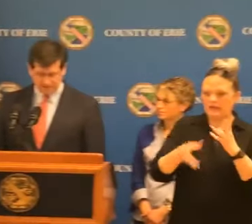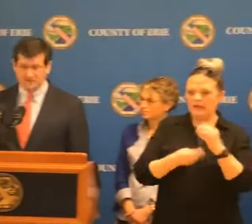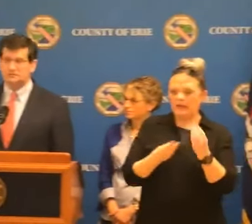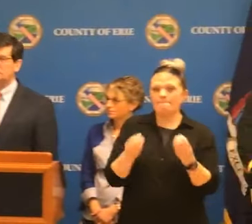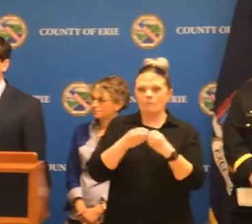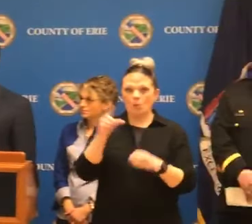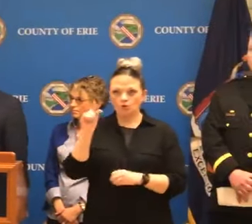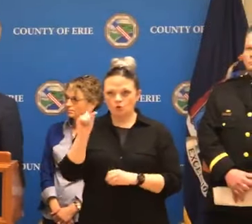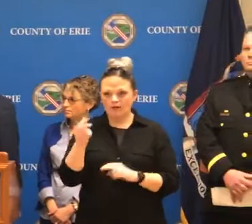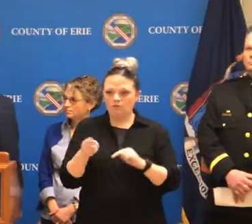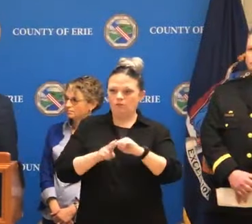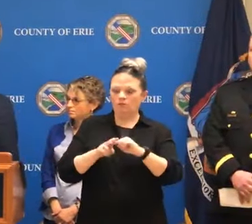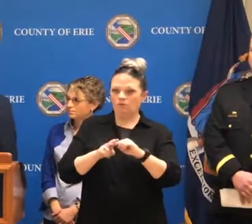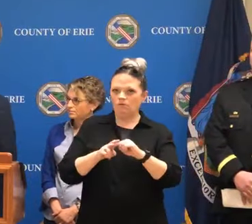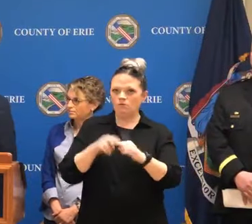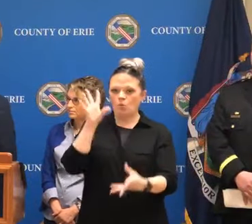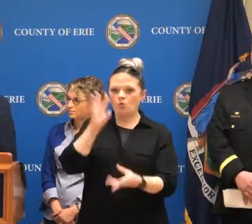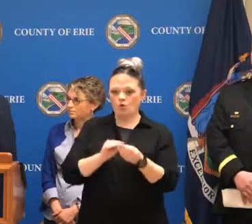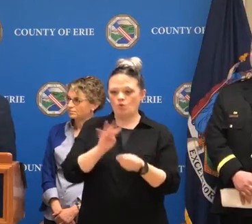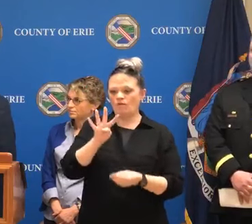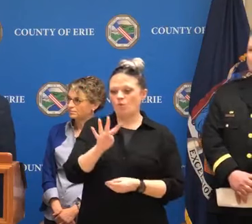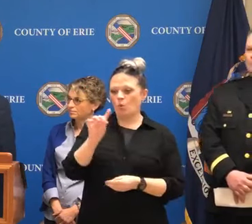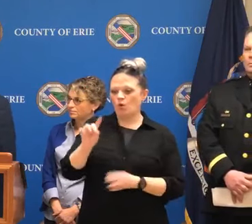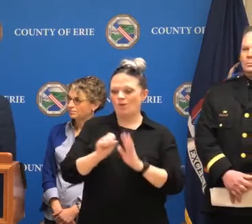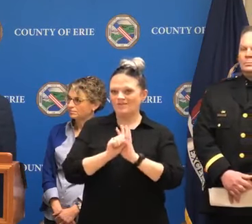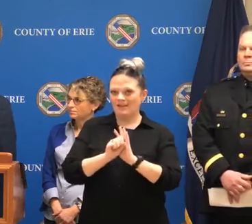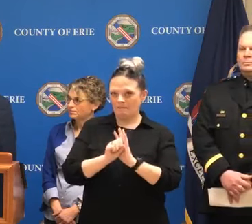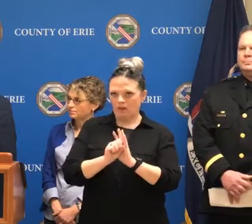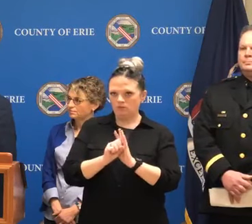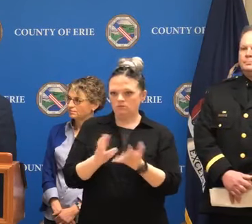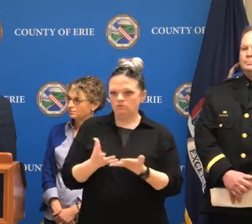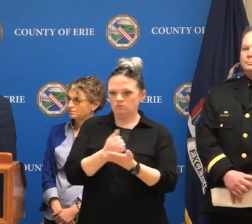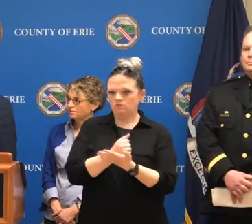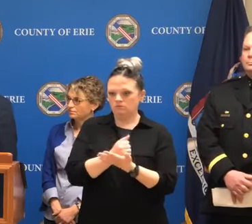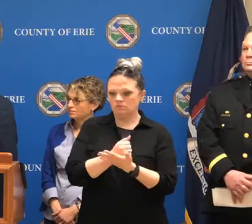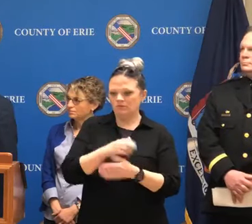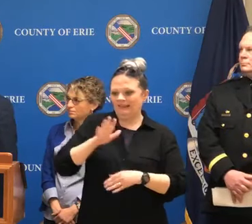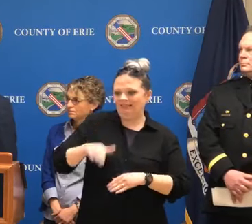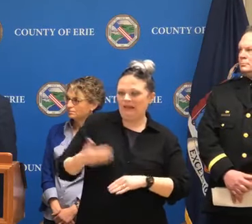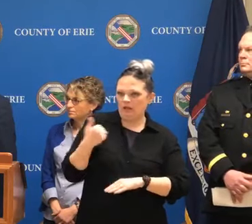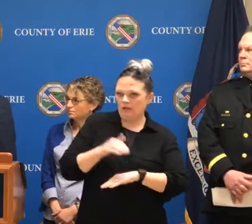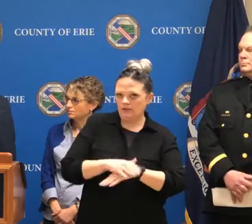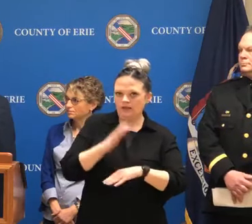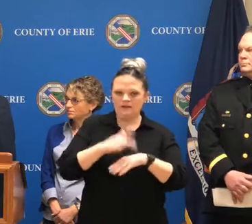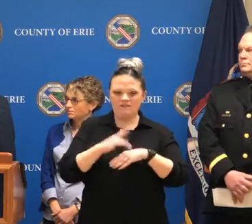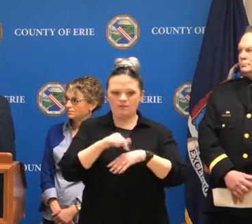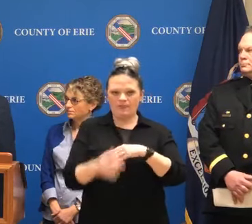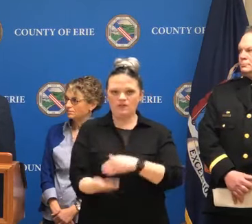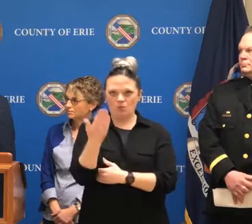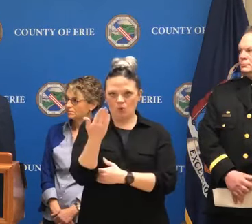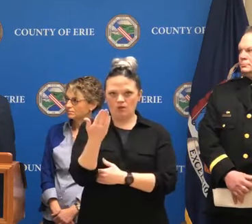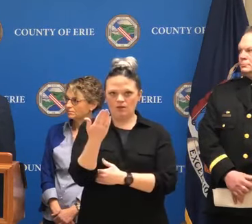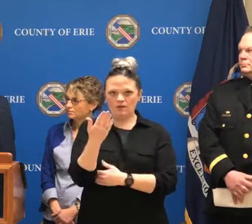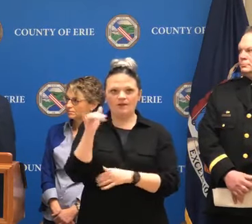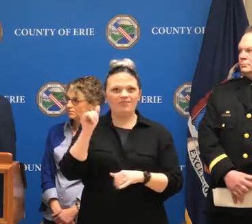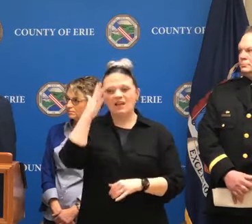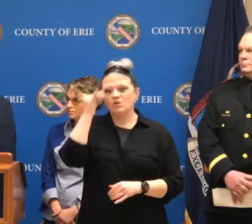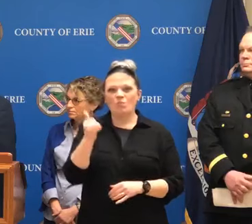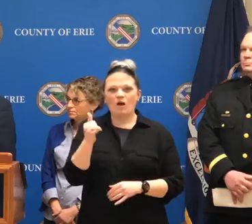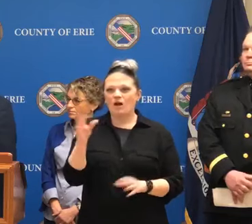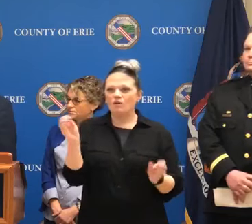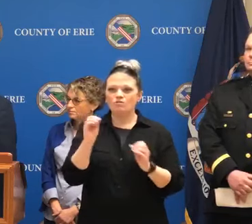to the test, which resulted in 41 samples in total, which was run late evening with results available this morning. That is why you did not